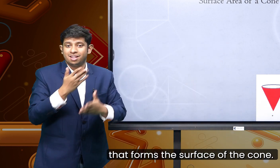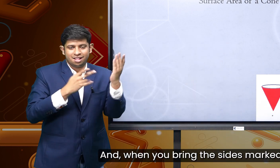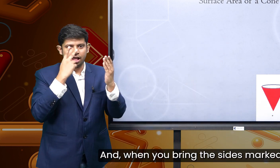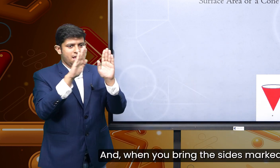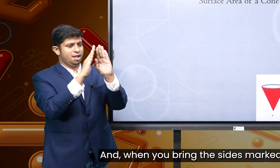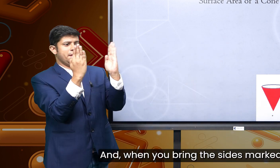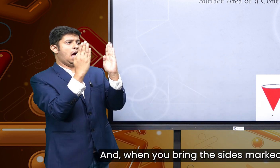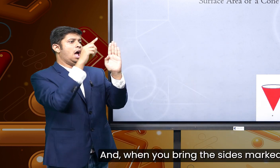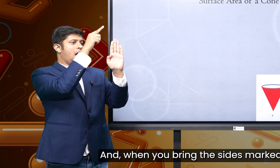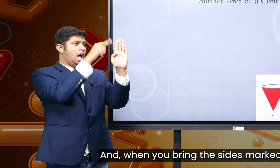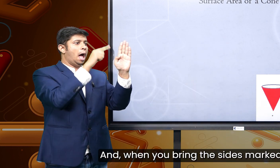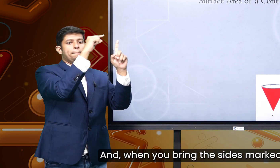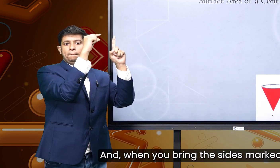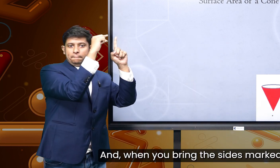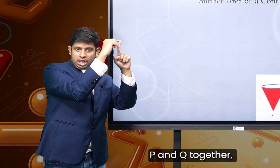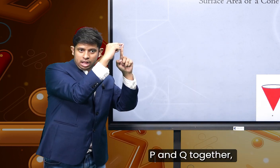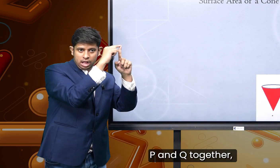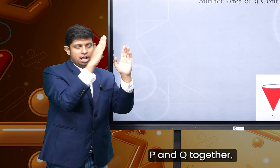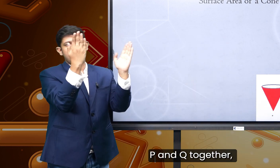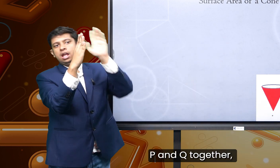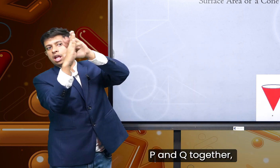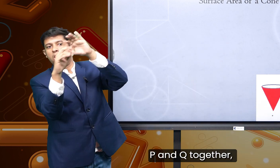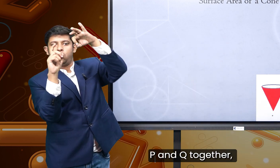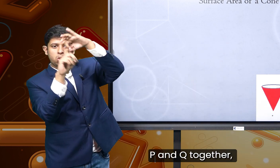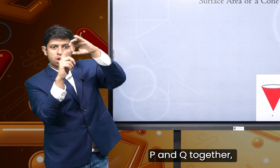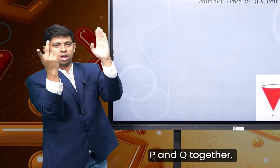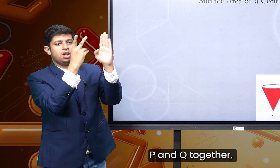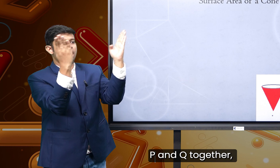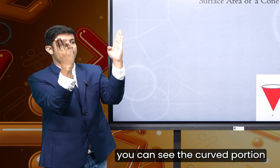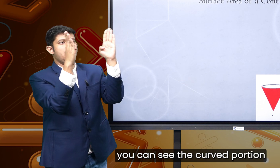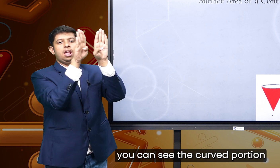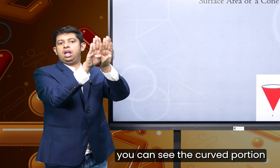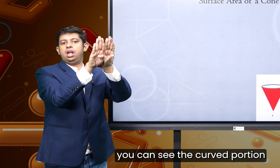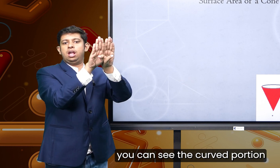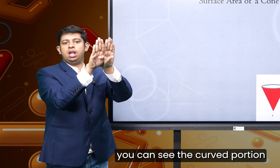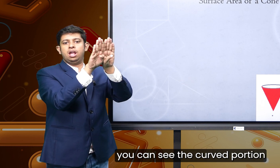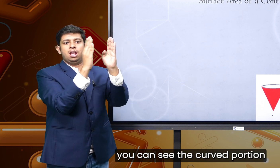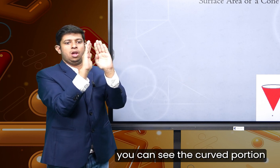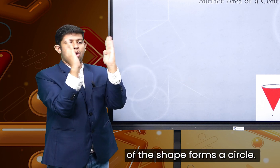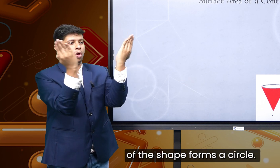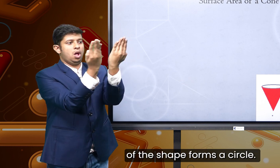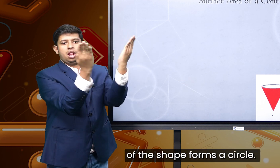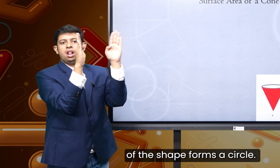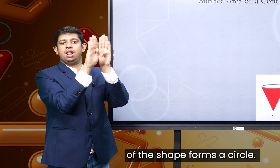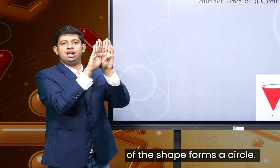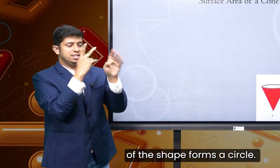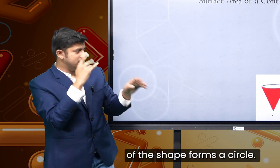And when you bring the sides marked P and Q together, you can see the curved portion of the shape forms a circle.